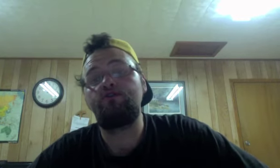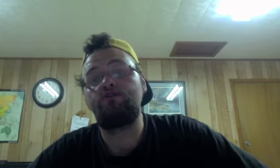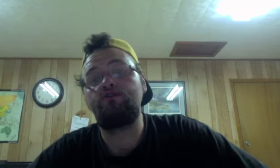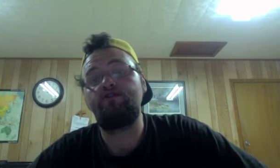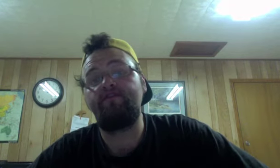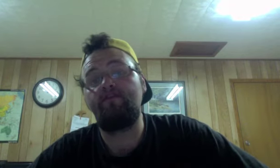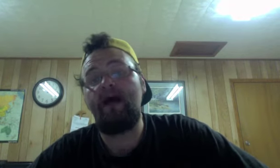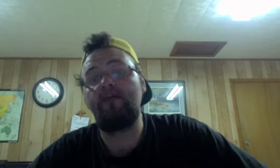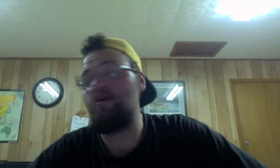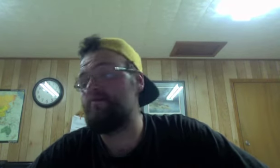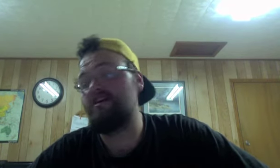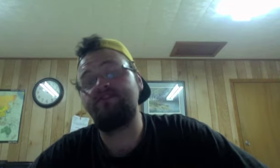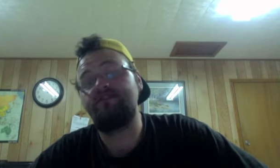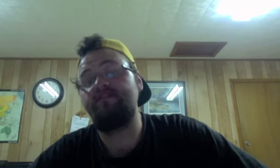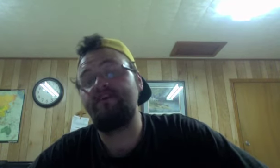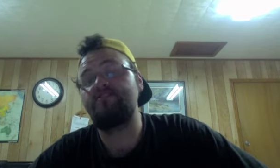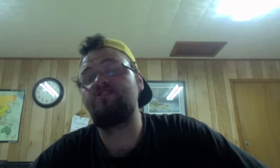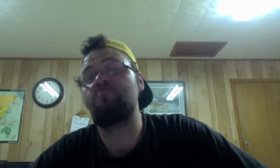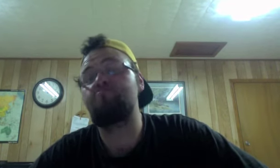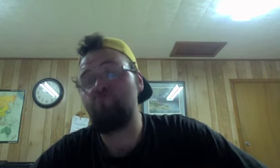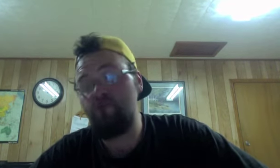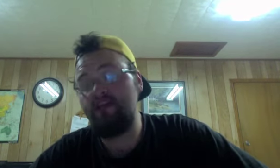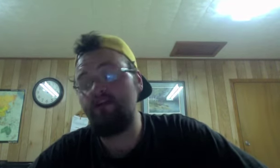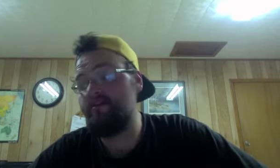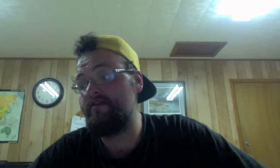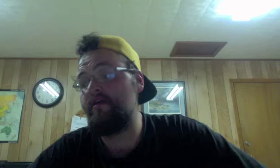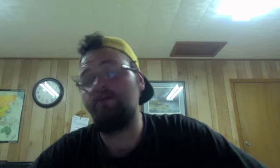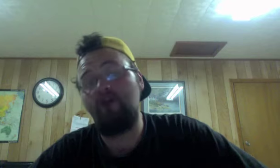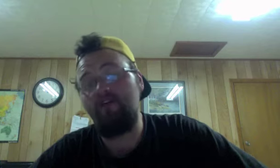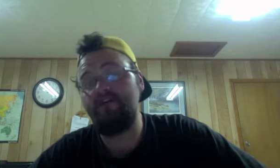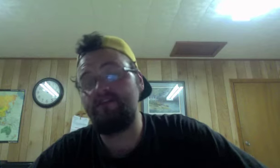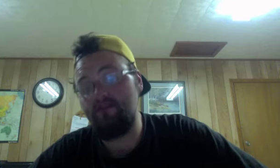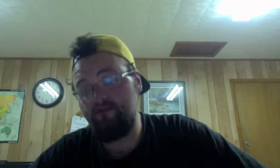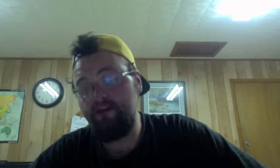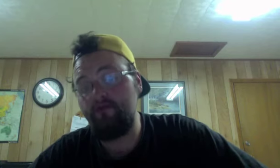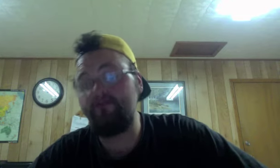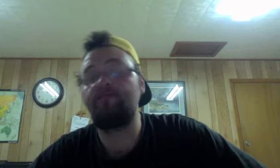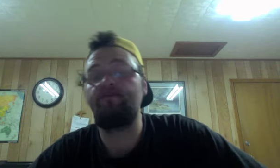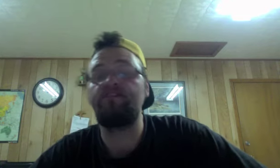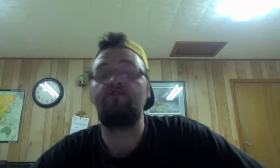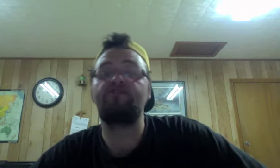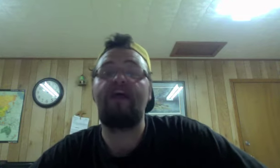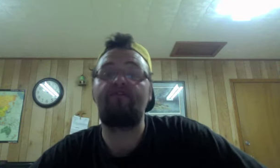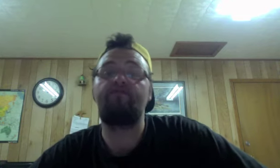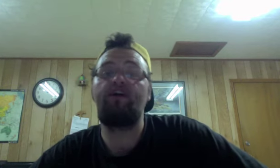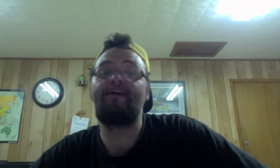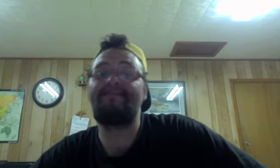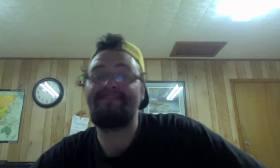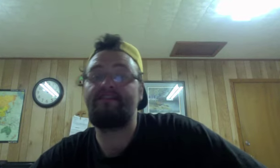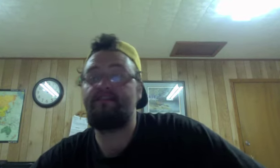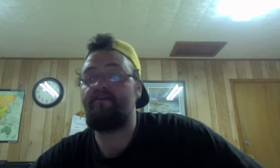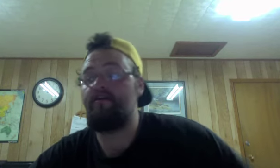to feel bad about because their defense is still pretty good their offense is still pretty good with some of the best players to ever play in the CFL